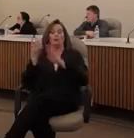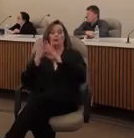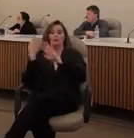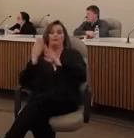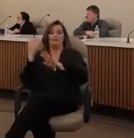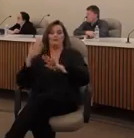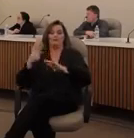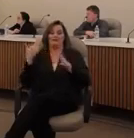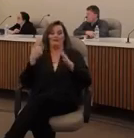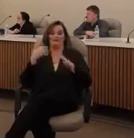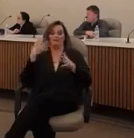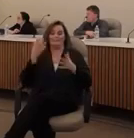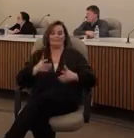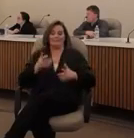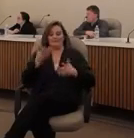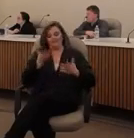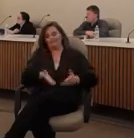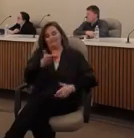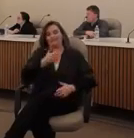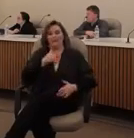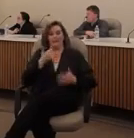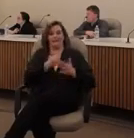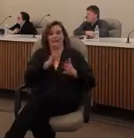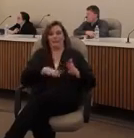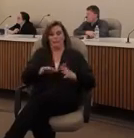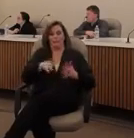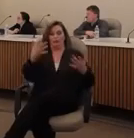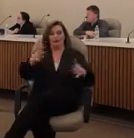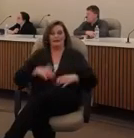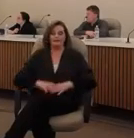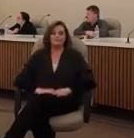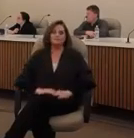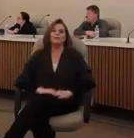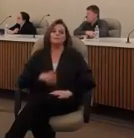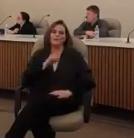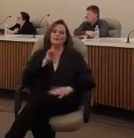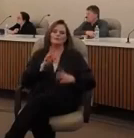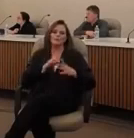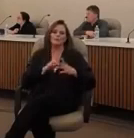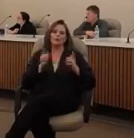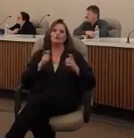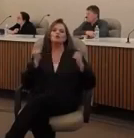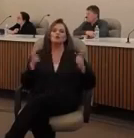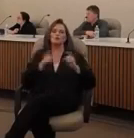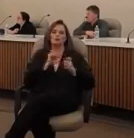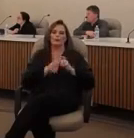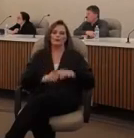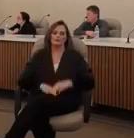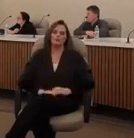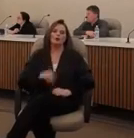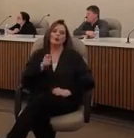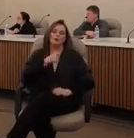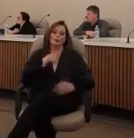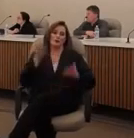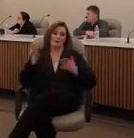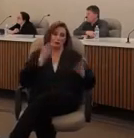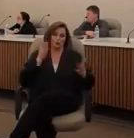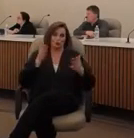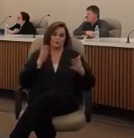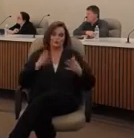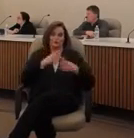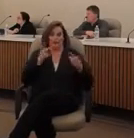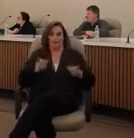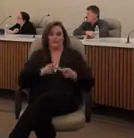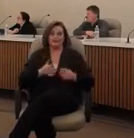or nearby residents. That's who really comes to these locations. That's a significant change. Currently, there's a service station, which could indeed be